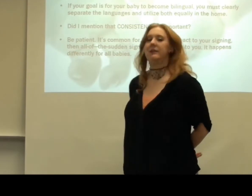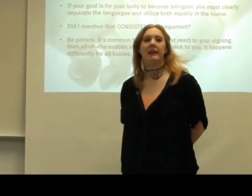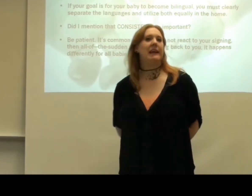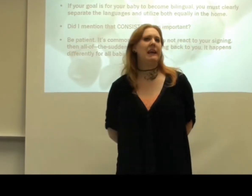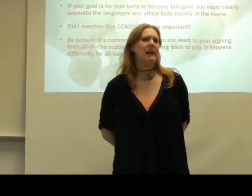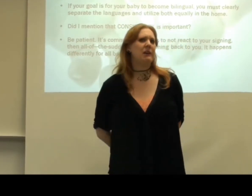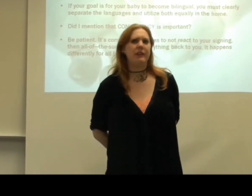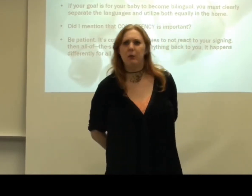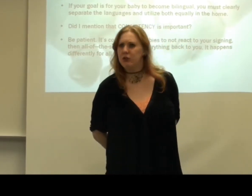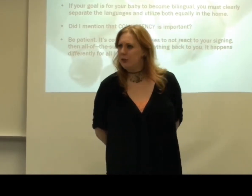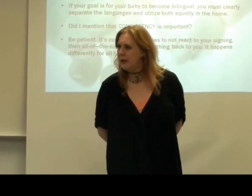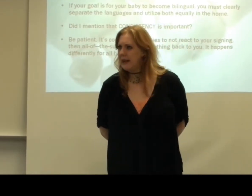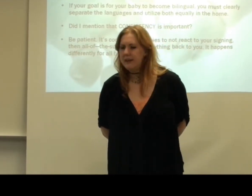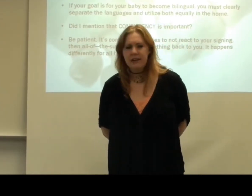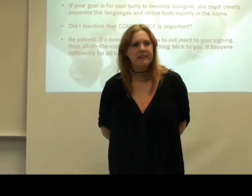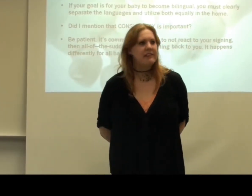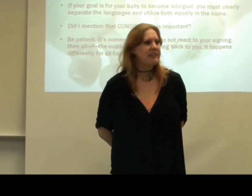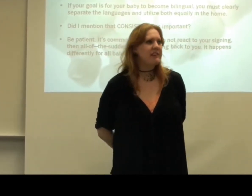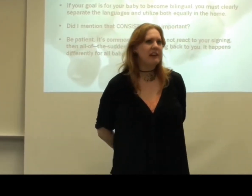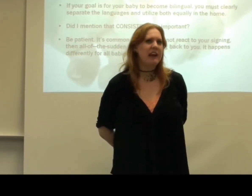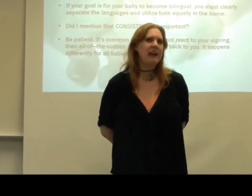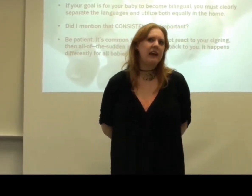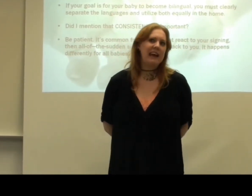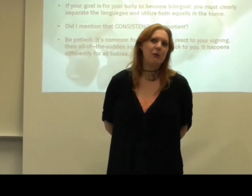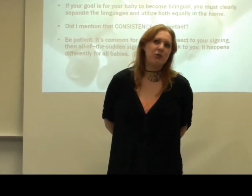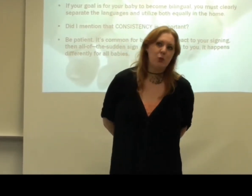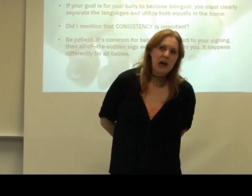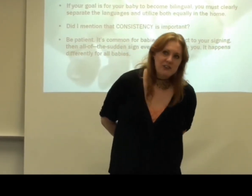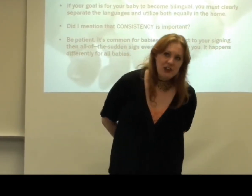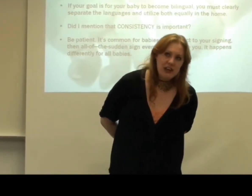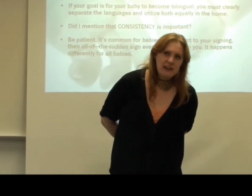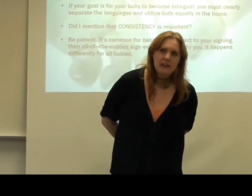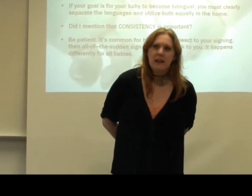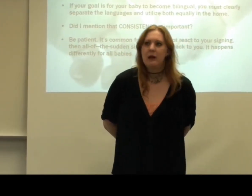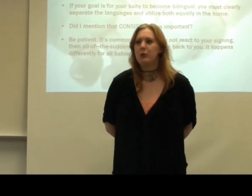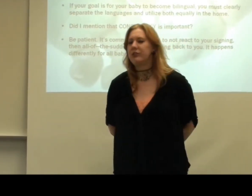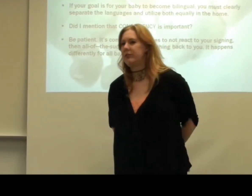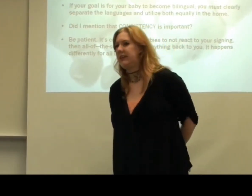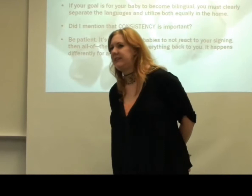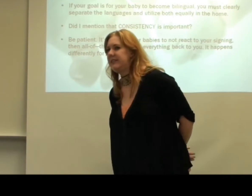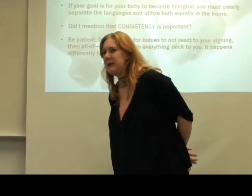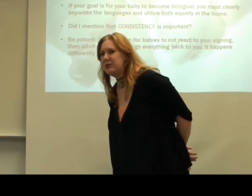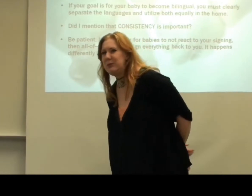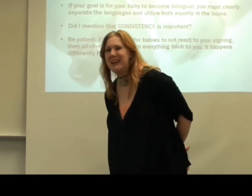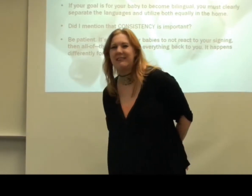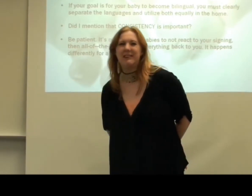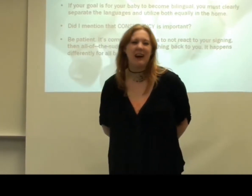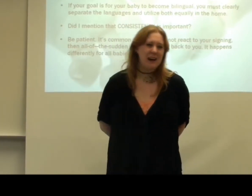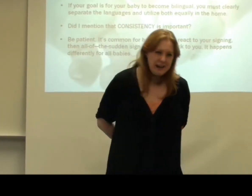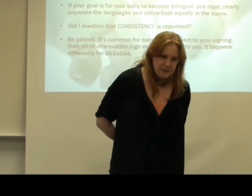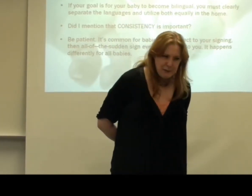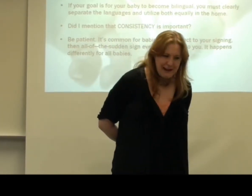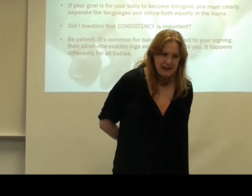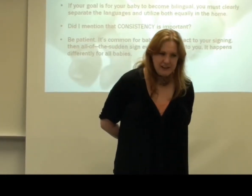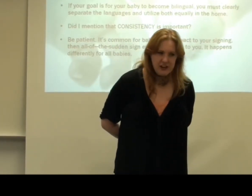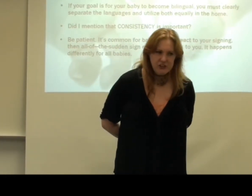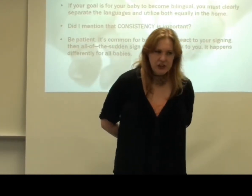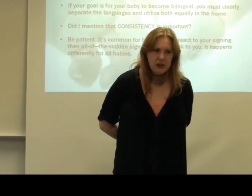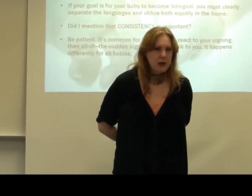That they were doing it consistently, he was watching, he seemed to be kind of paying attention,